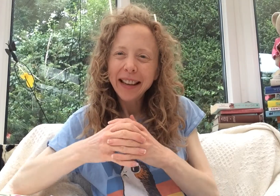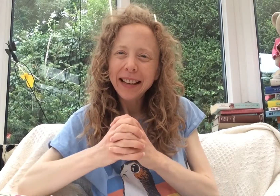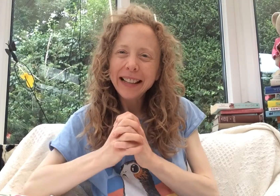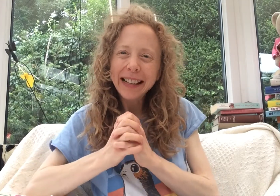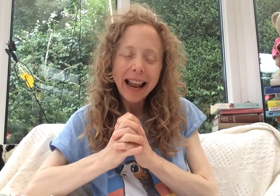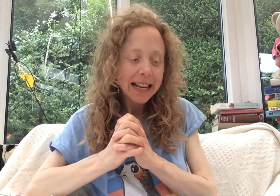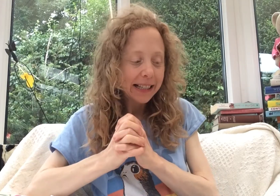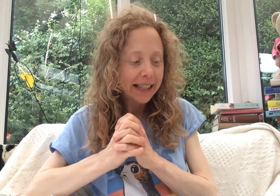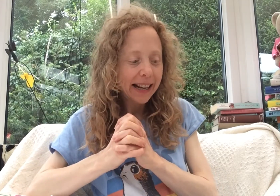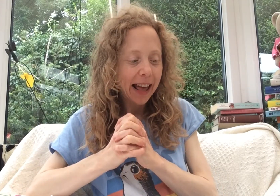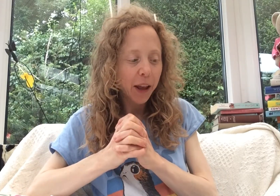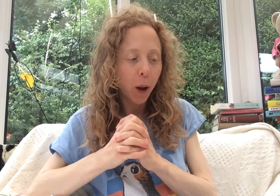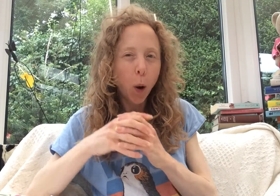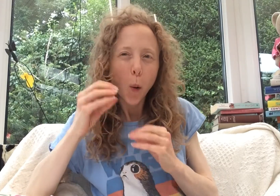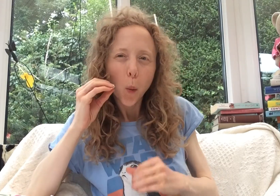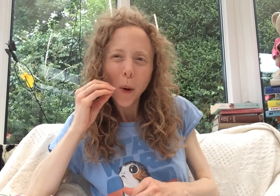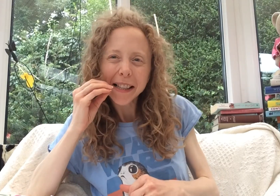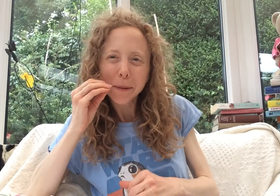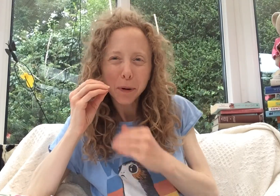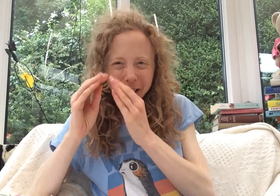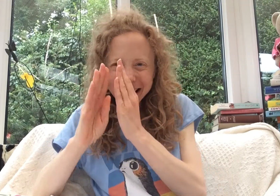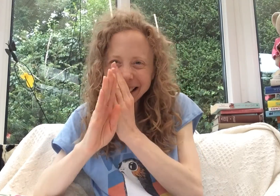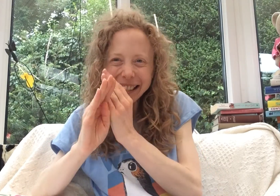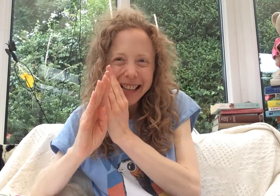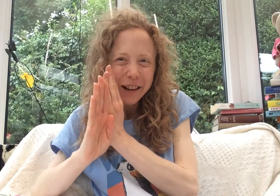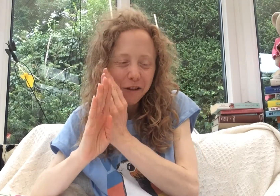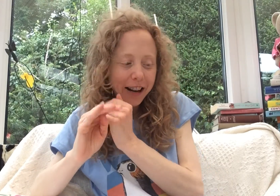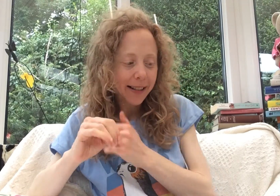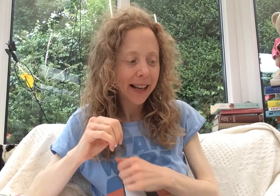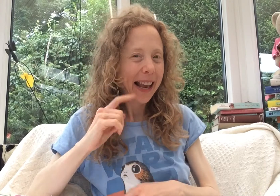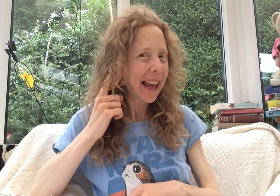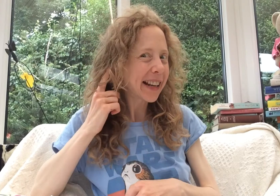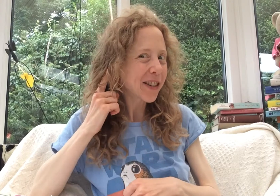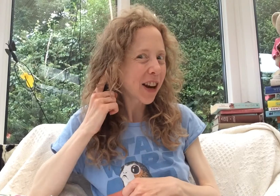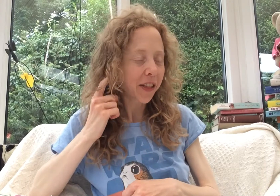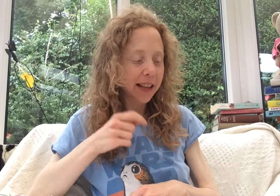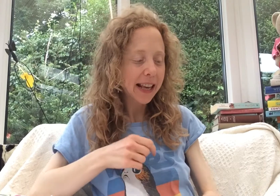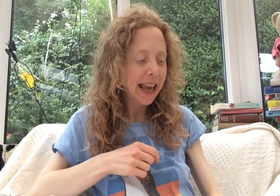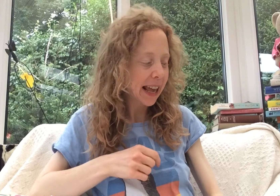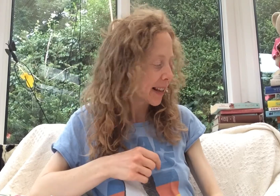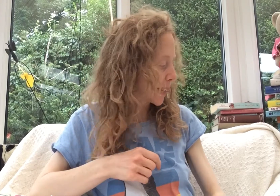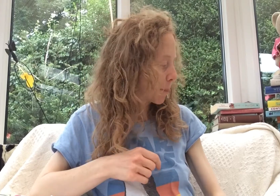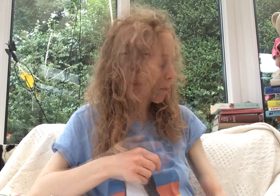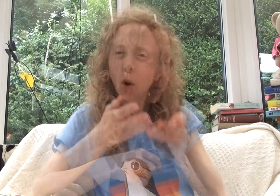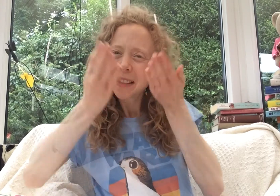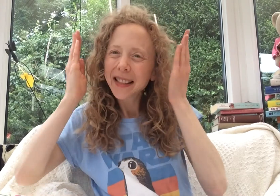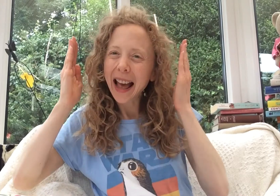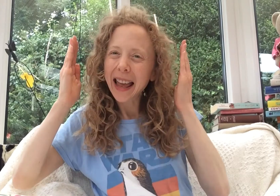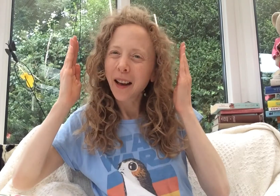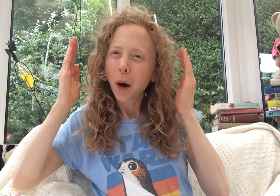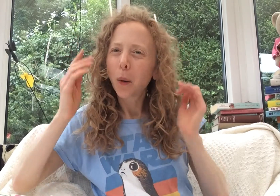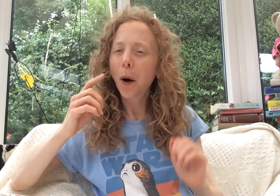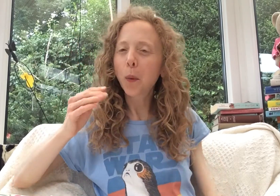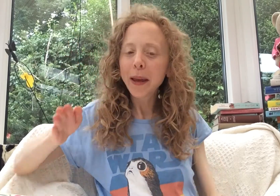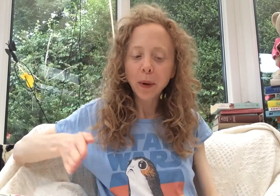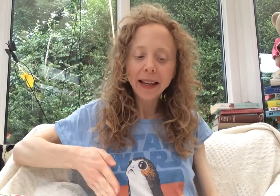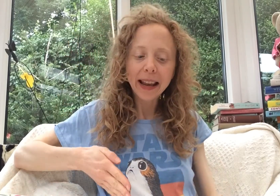fingers laced together, whispering secrets in each other's ears. One day, while we were near